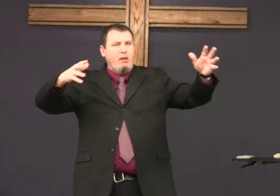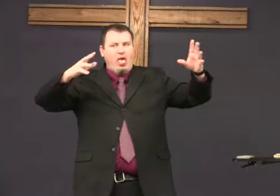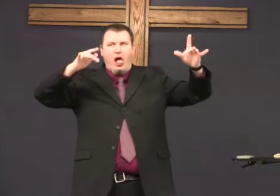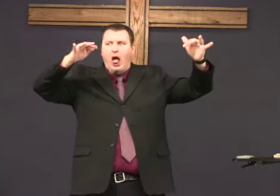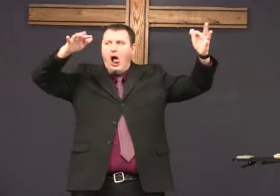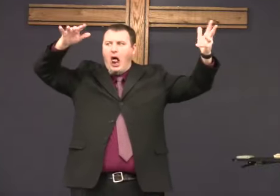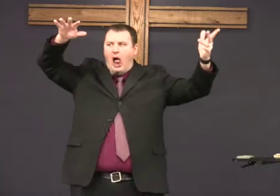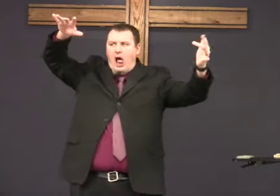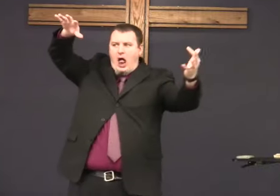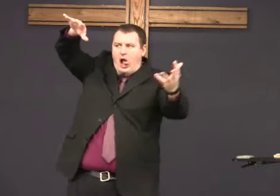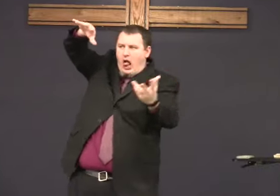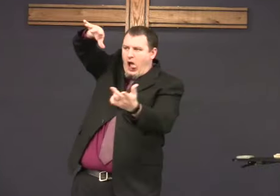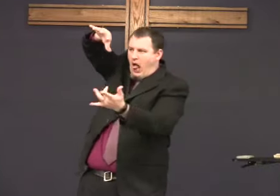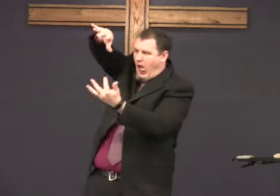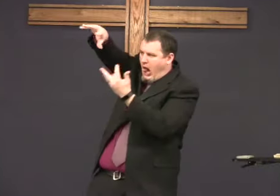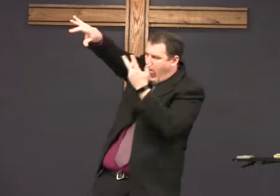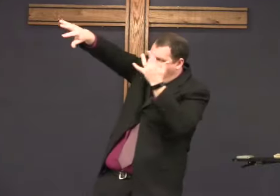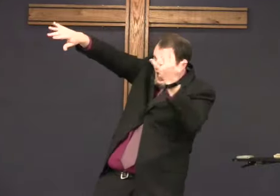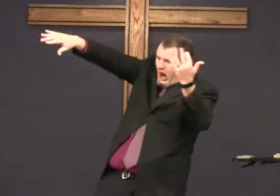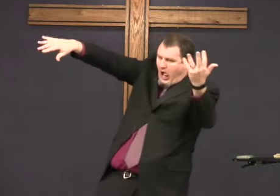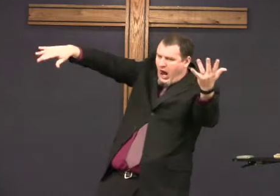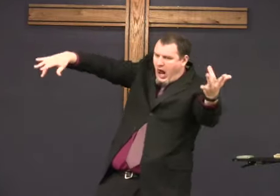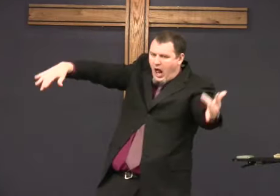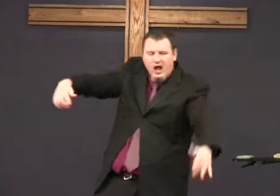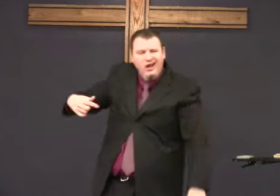Impeachment. All that.